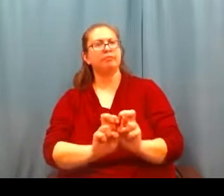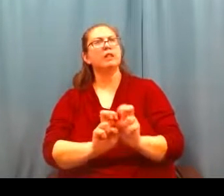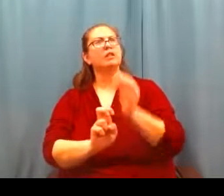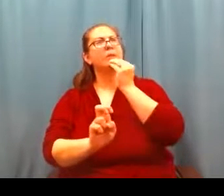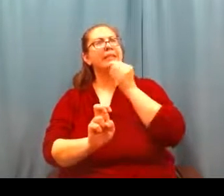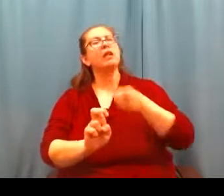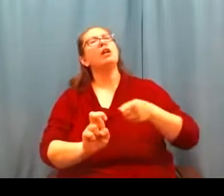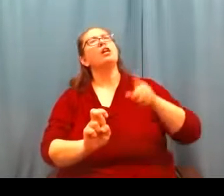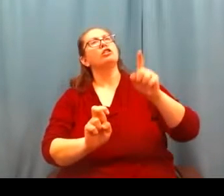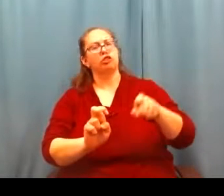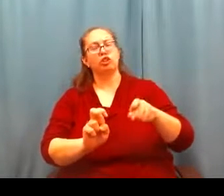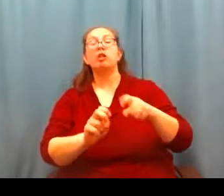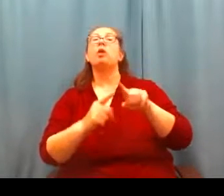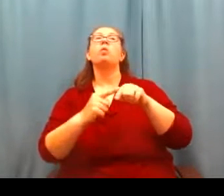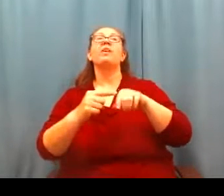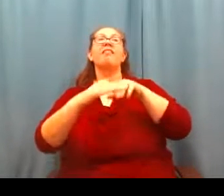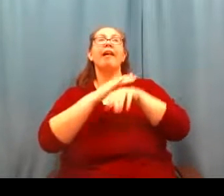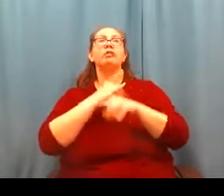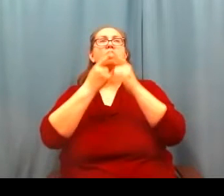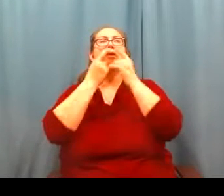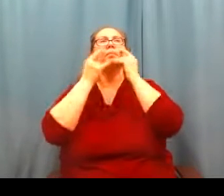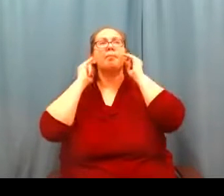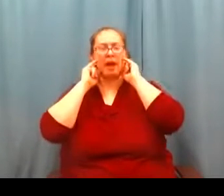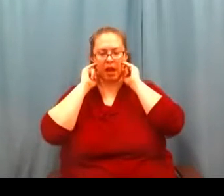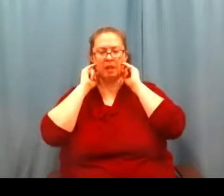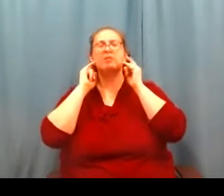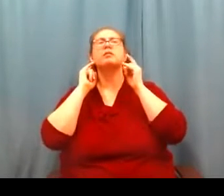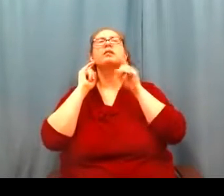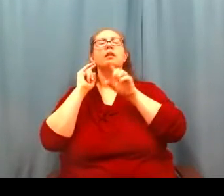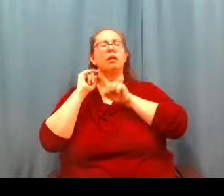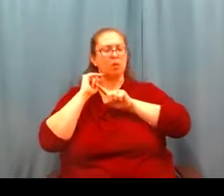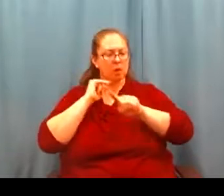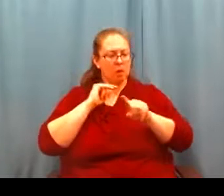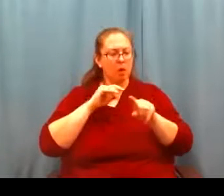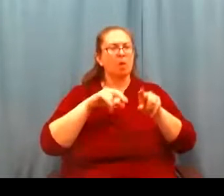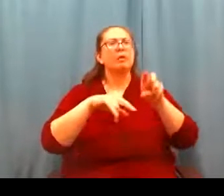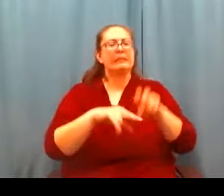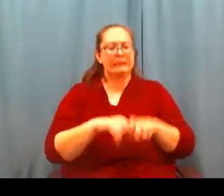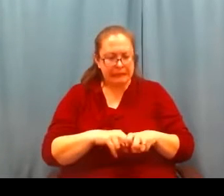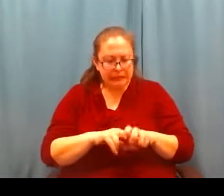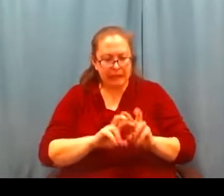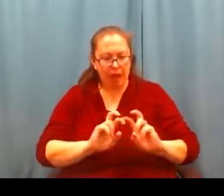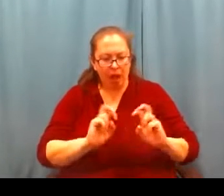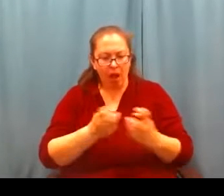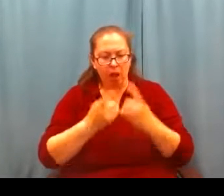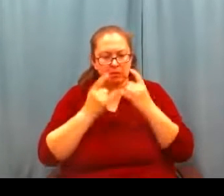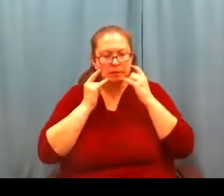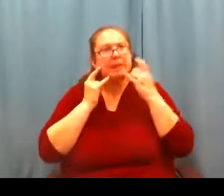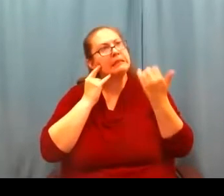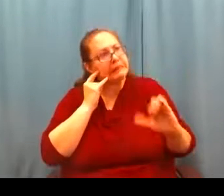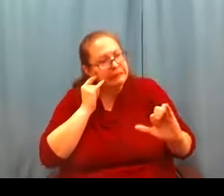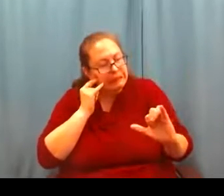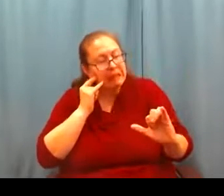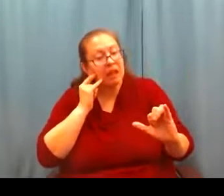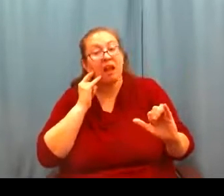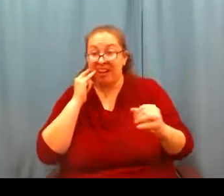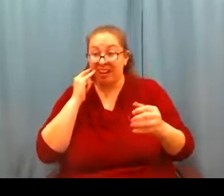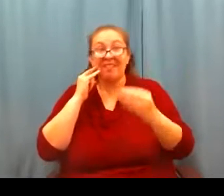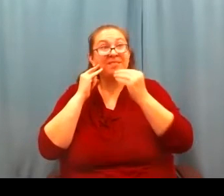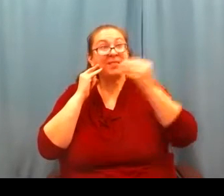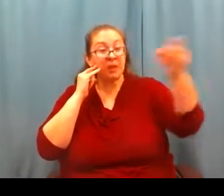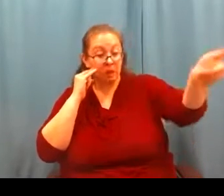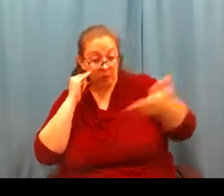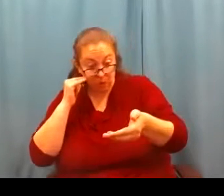mask on. Of course, they would have to take it off to eat. We all understand that. Other things are, you should be using